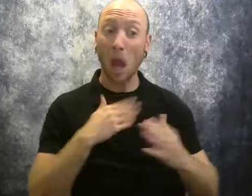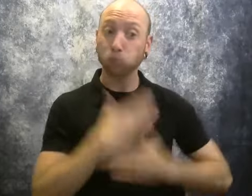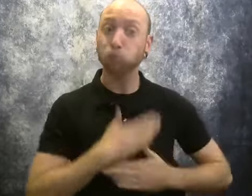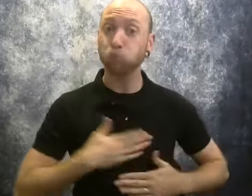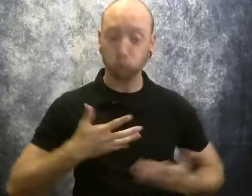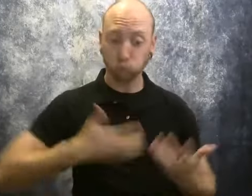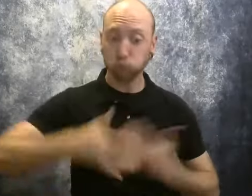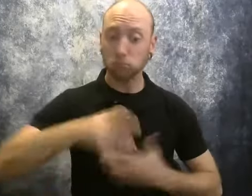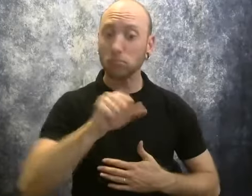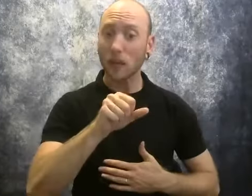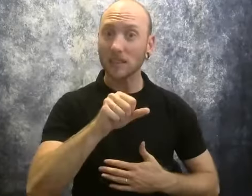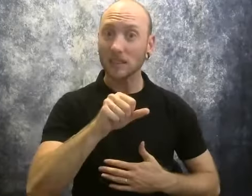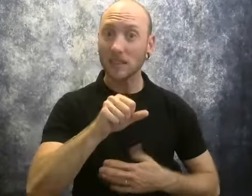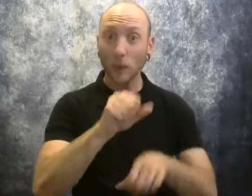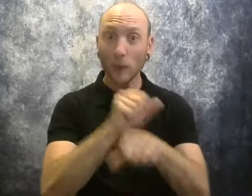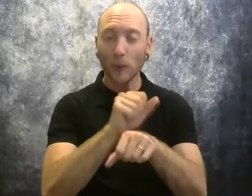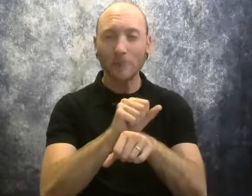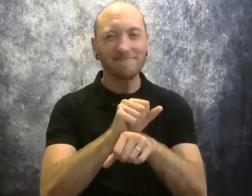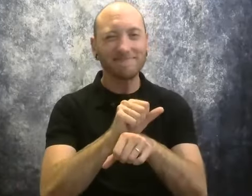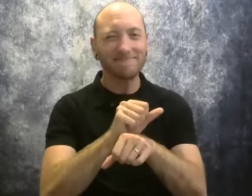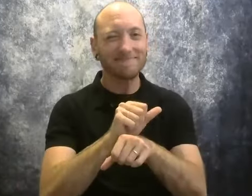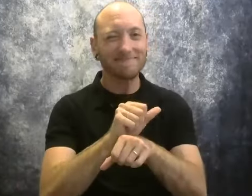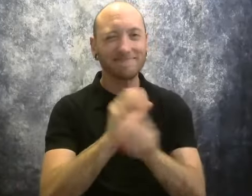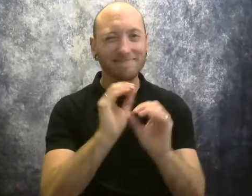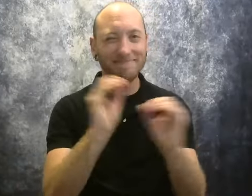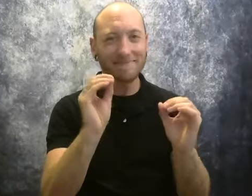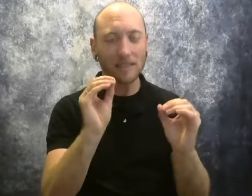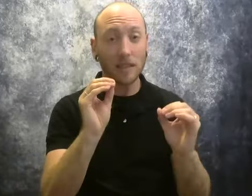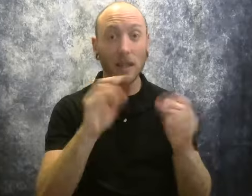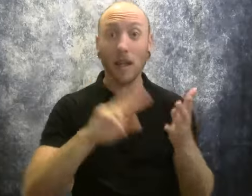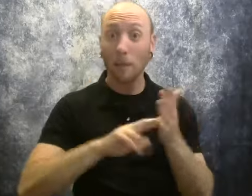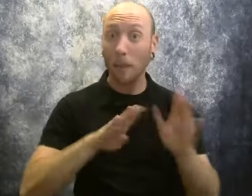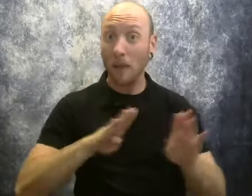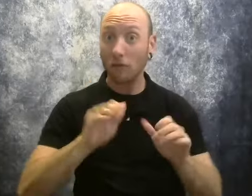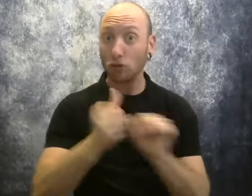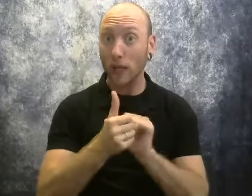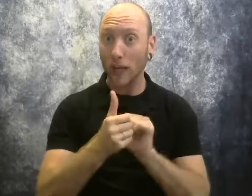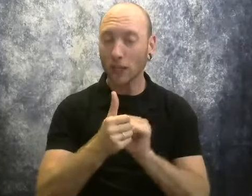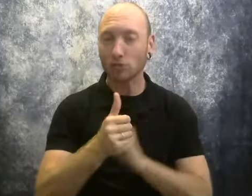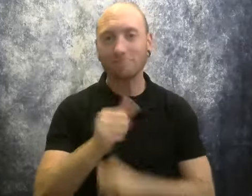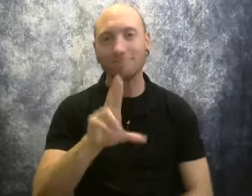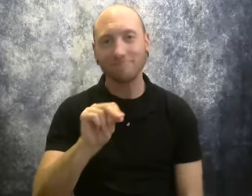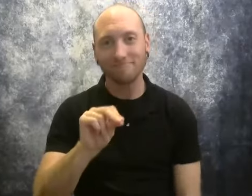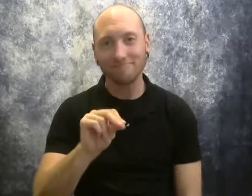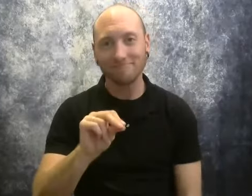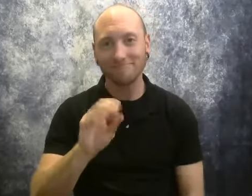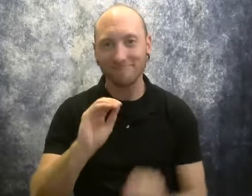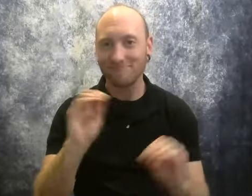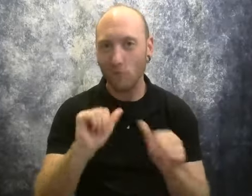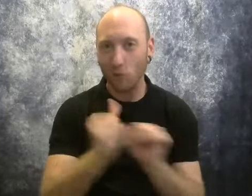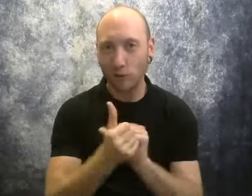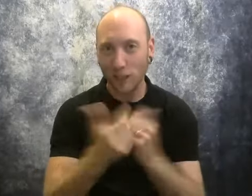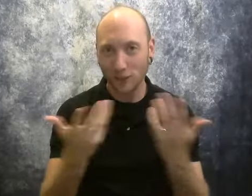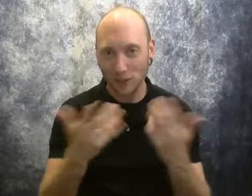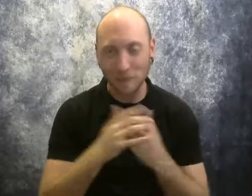I really enjoyed the company, the people, but I didn't do any work. And so same behaviours, of course, create the same issues all the time.